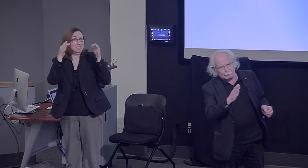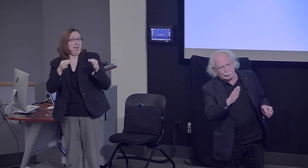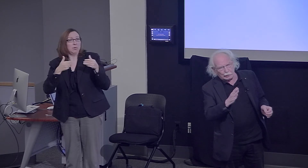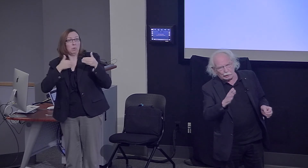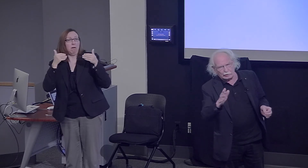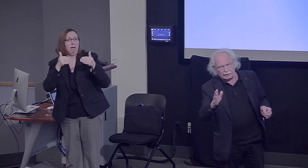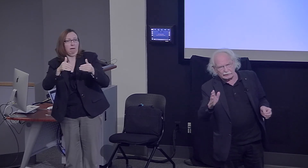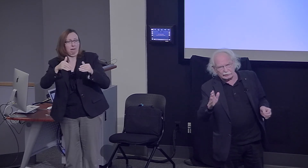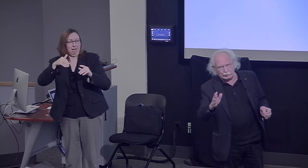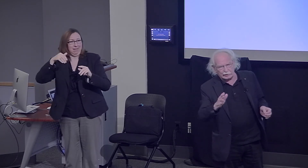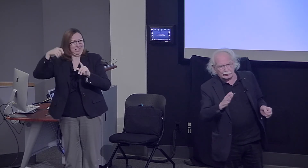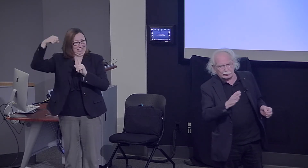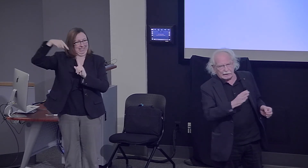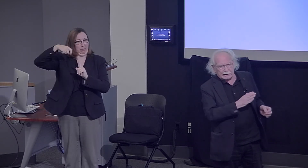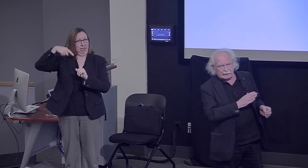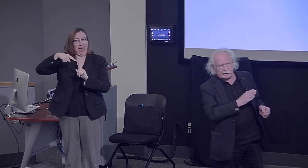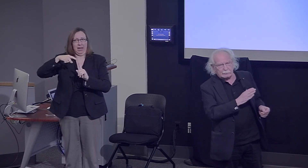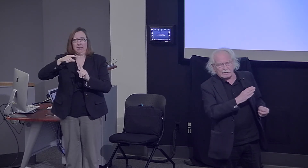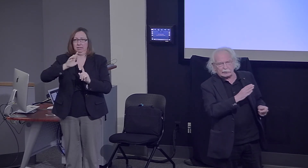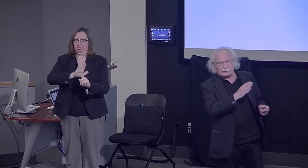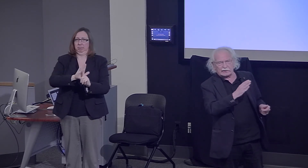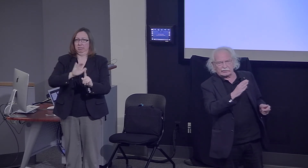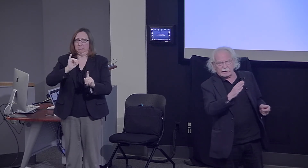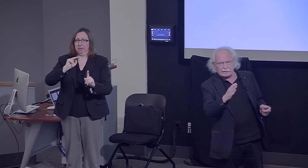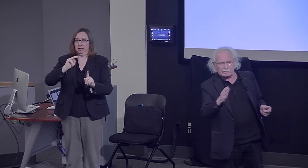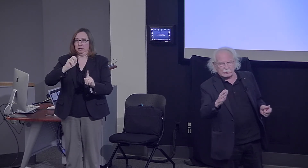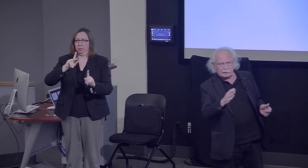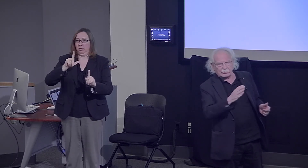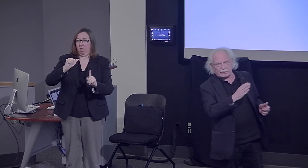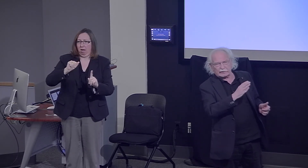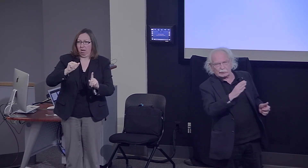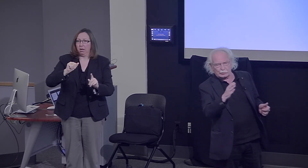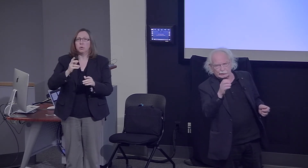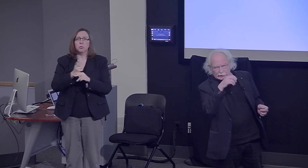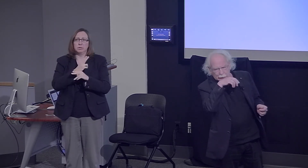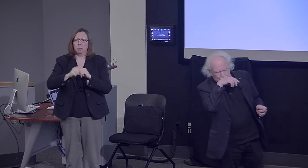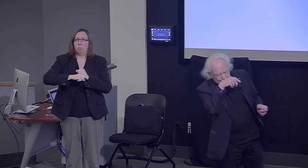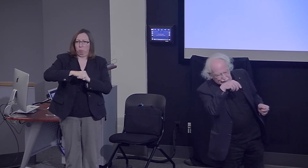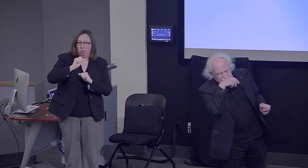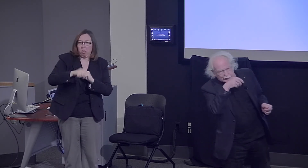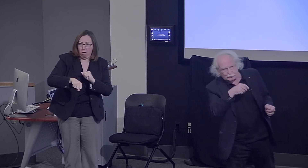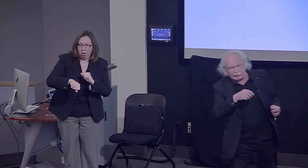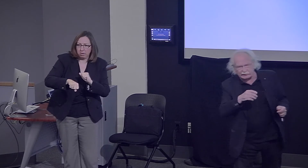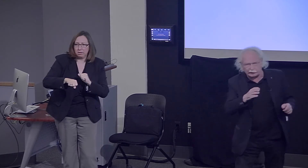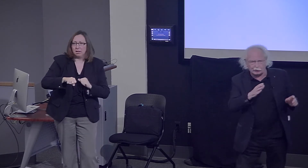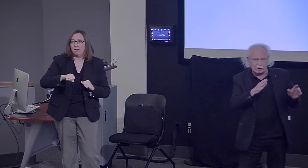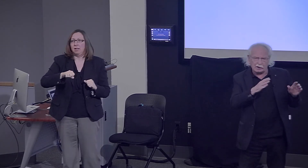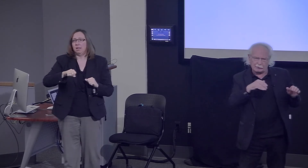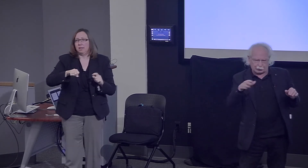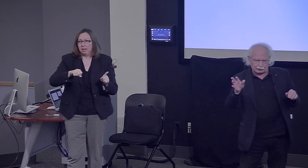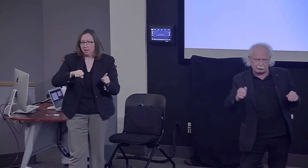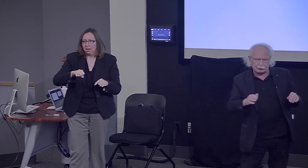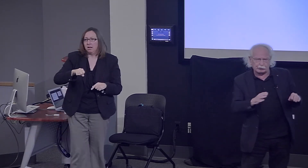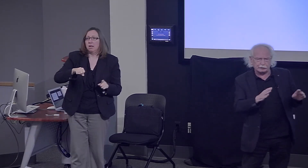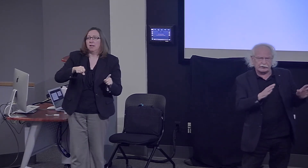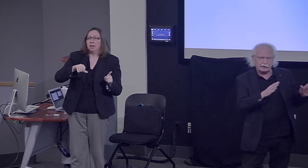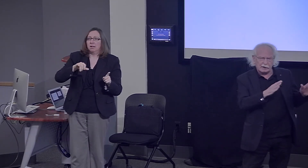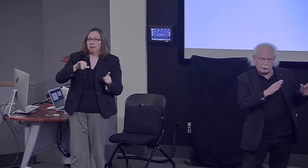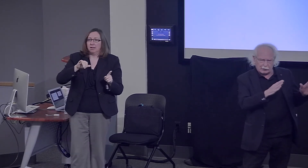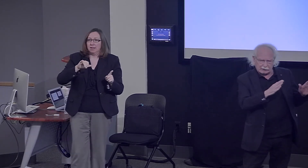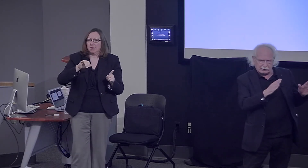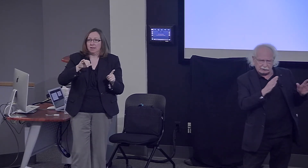using prolonged stimulation, like Michael Graziano and Charlie Gross did in Princeton some years ago for the motor